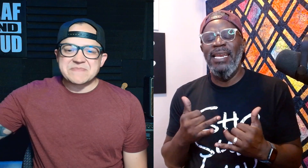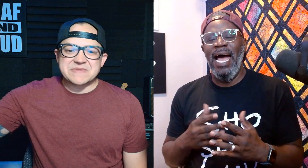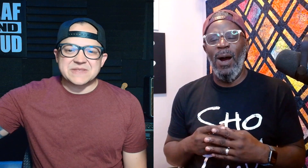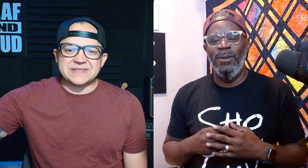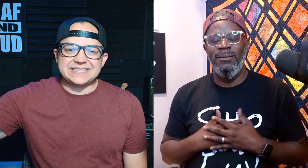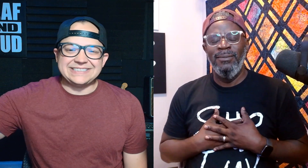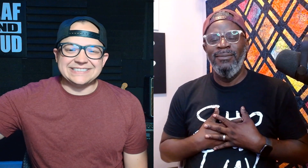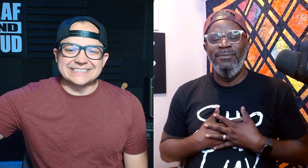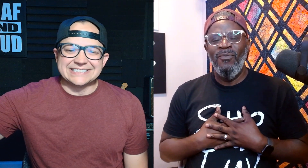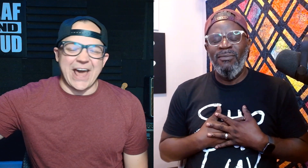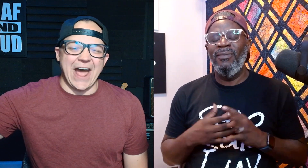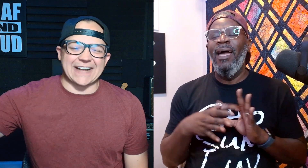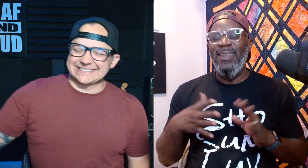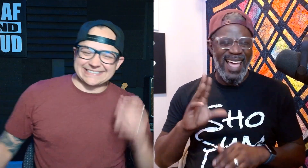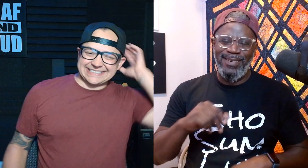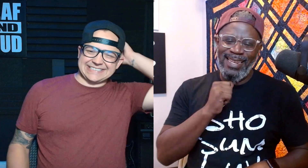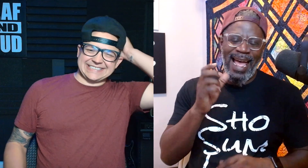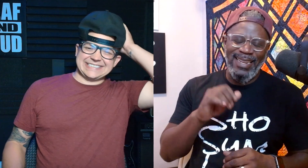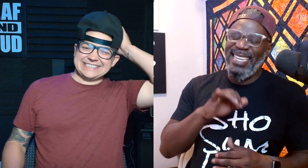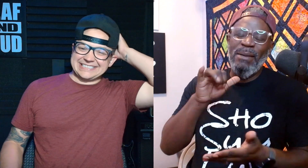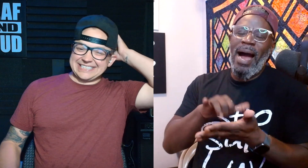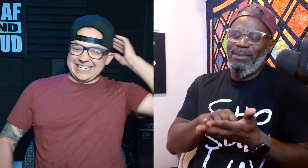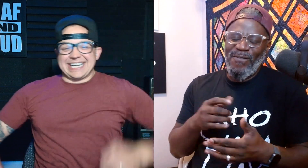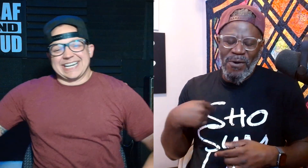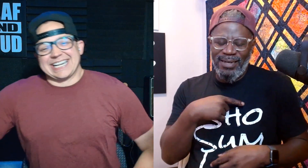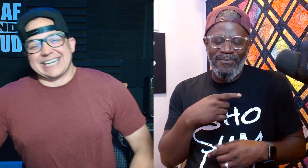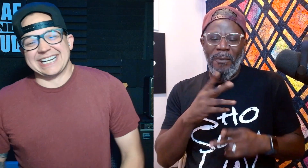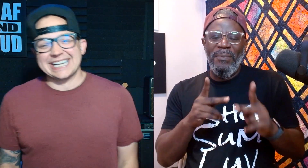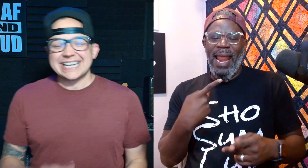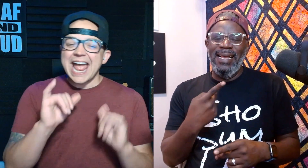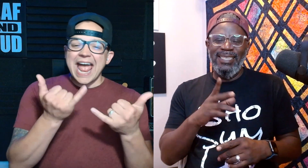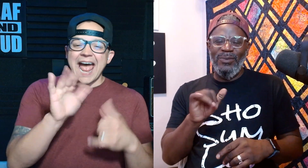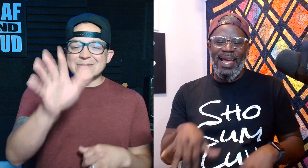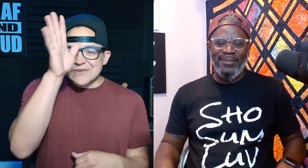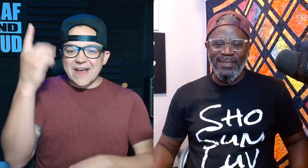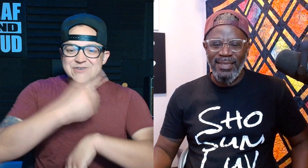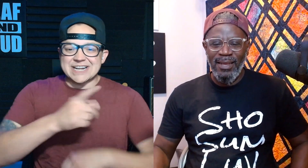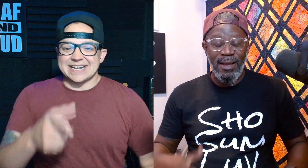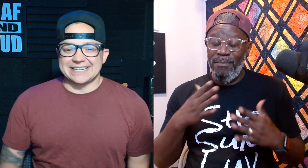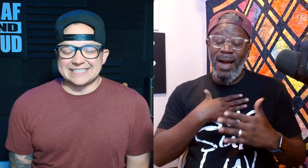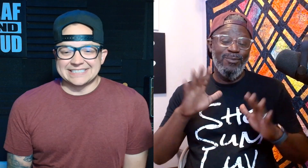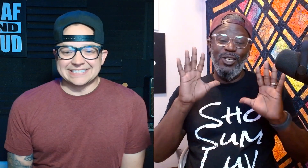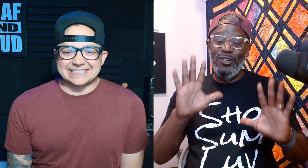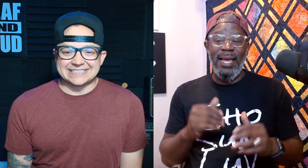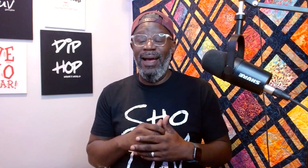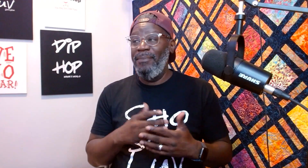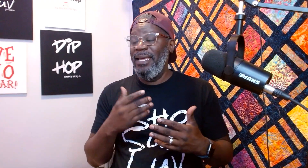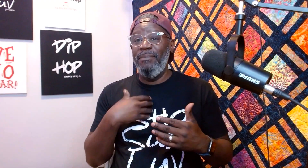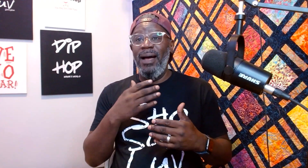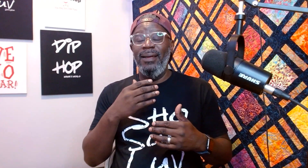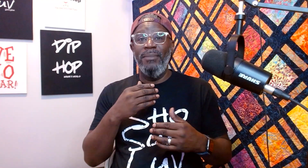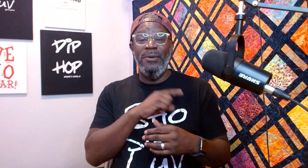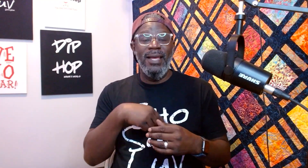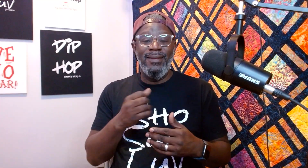you right now. Nah, that's not. It's impossible for us, for people like us to do that. How was your Father's Day? Mine was great. I